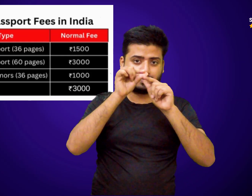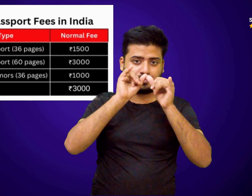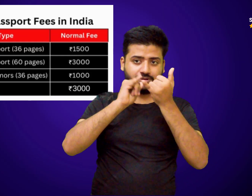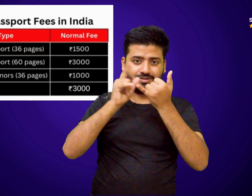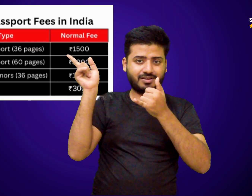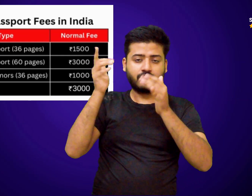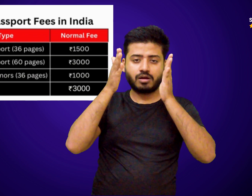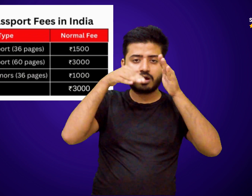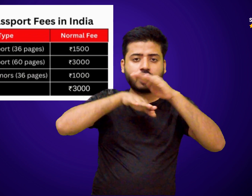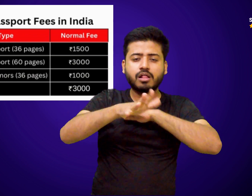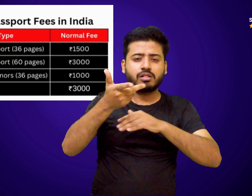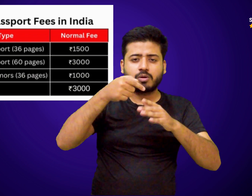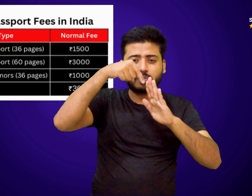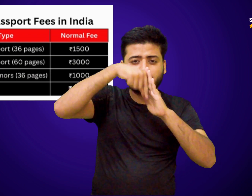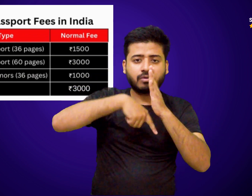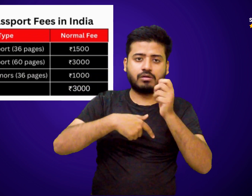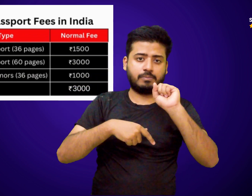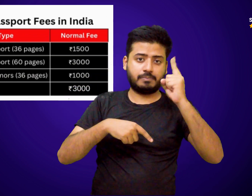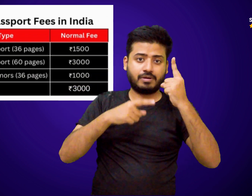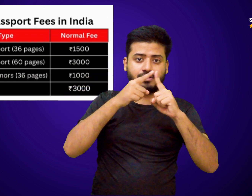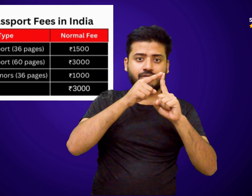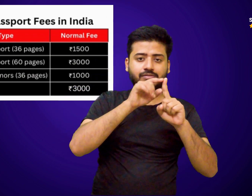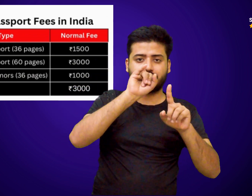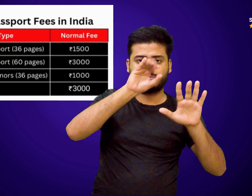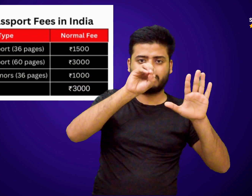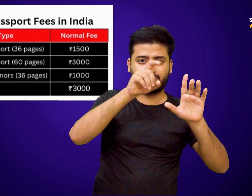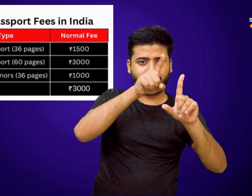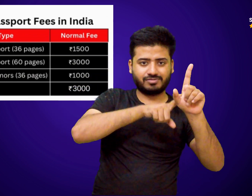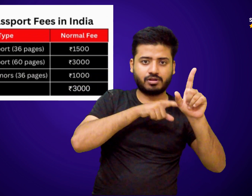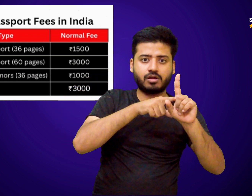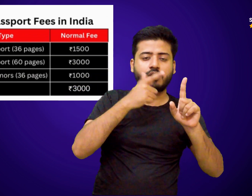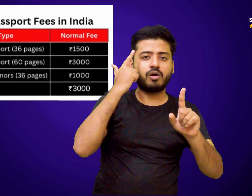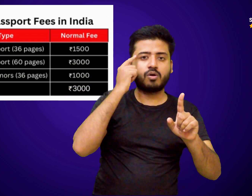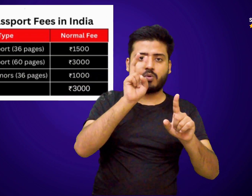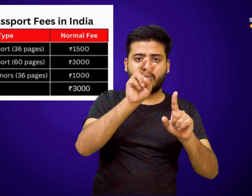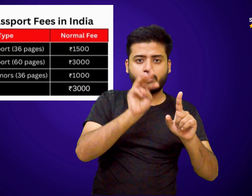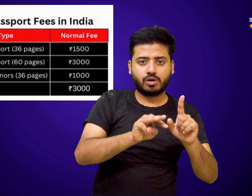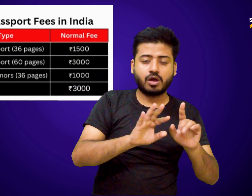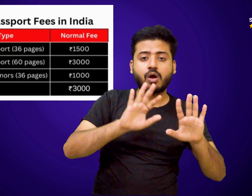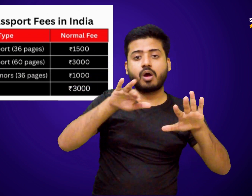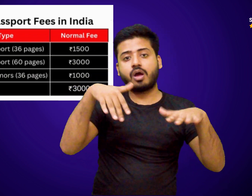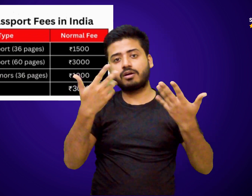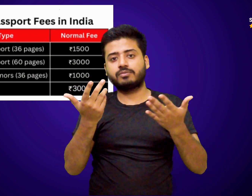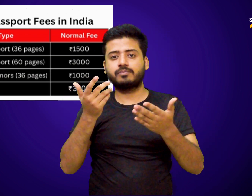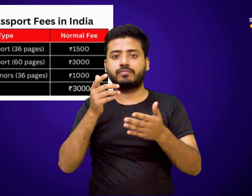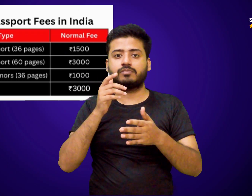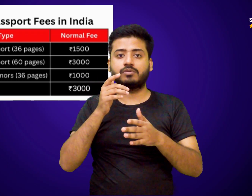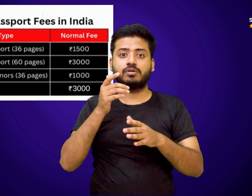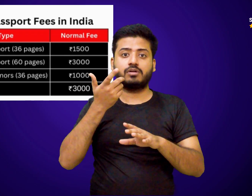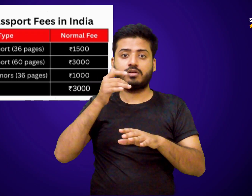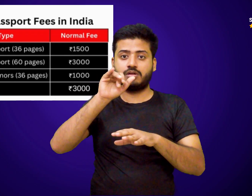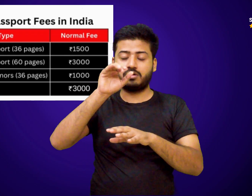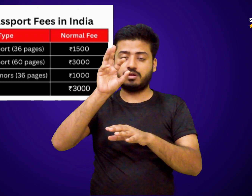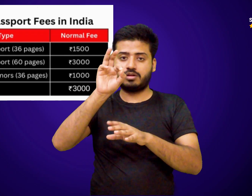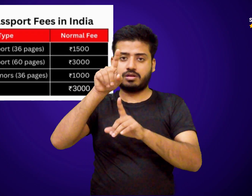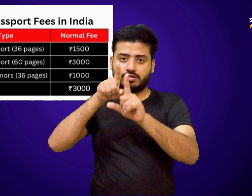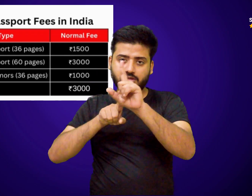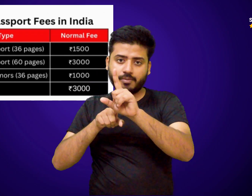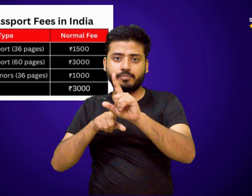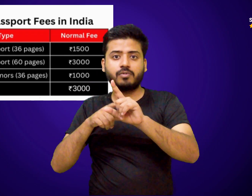privileges. Orange. No longer issued. Purpose. Introduced in 2018 for citizens with immigration check